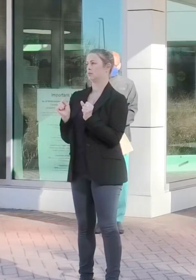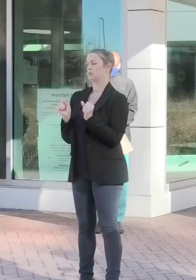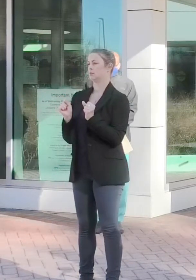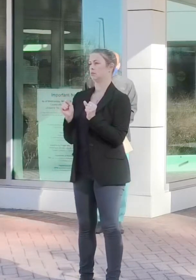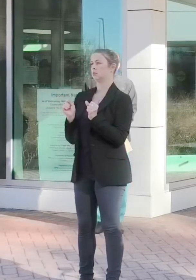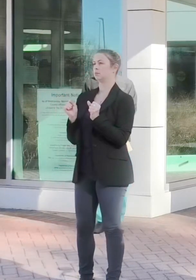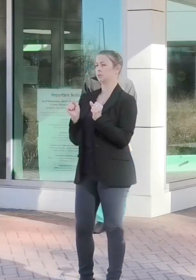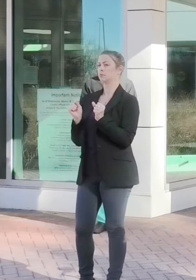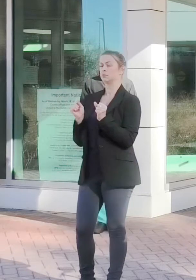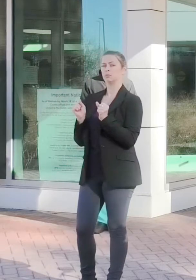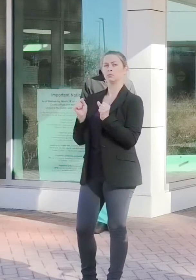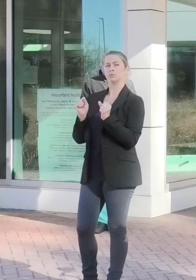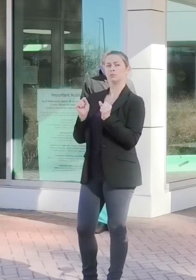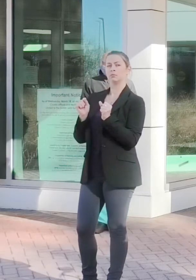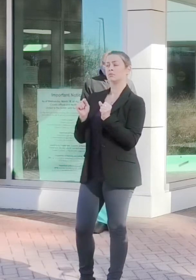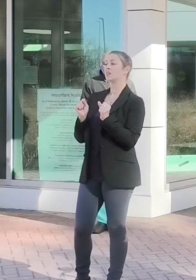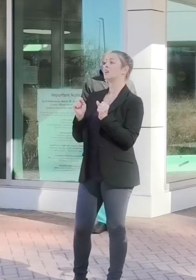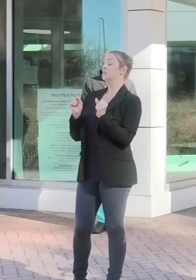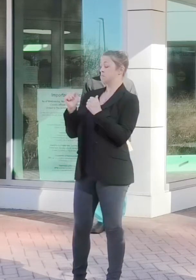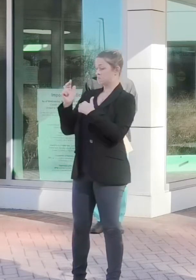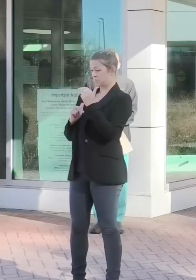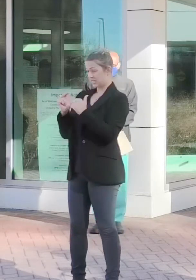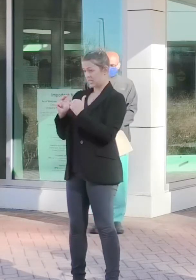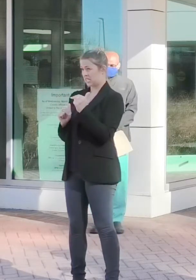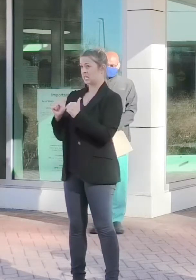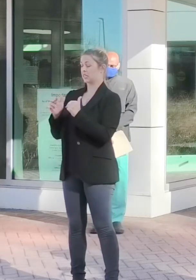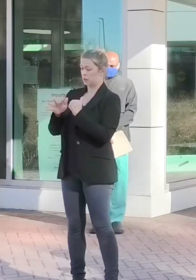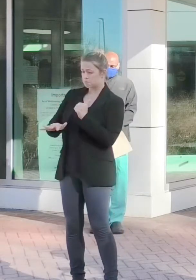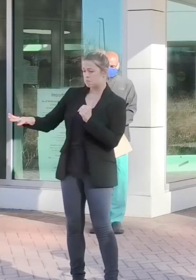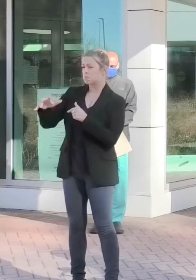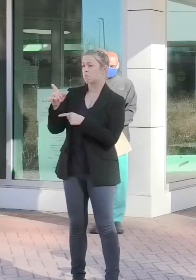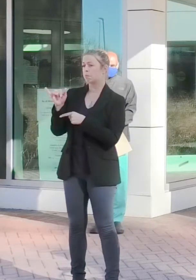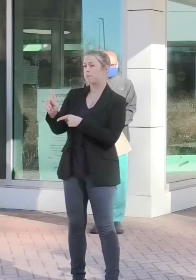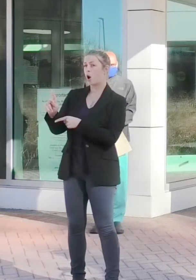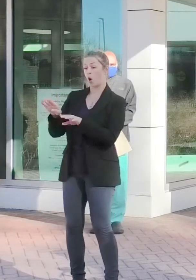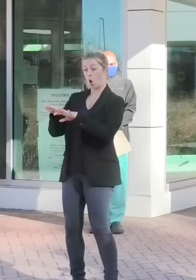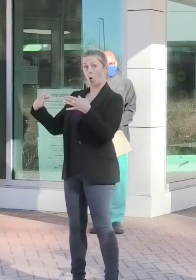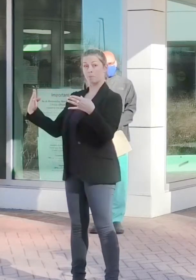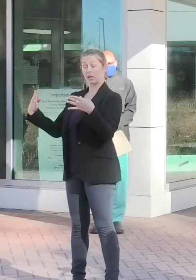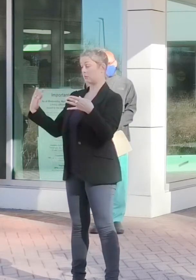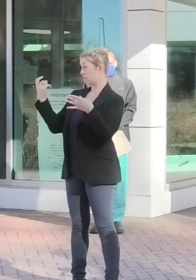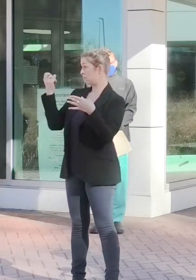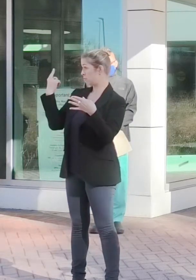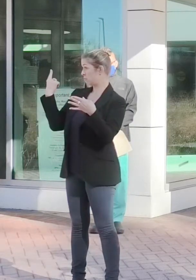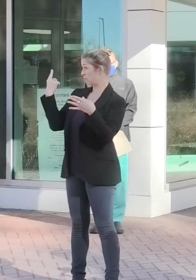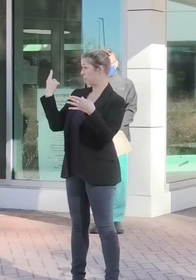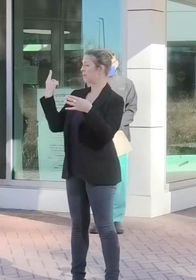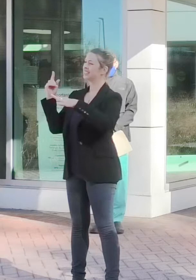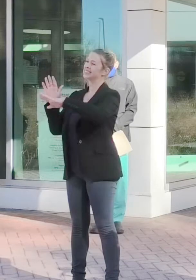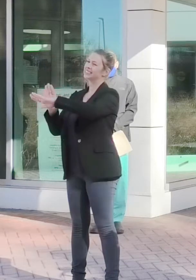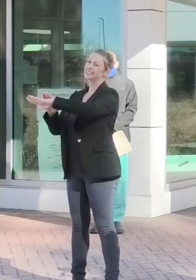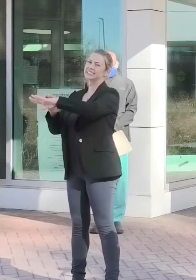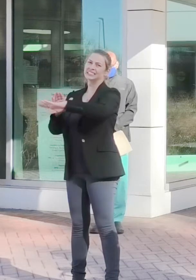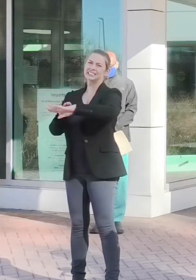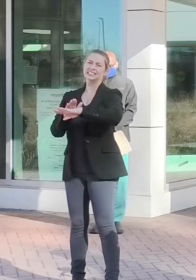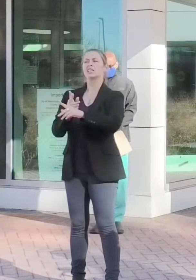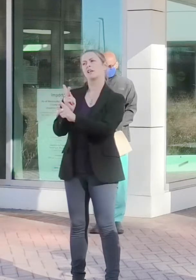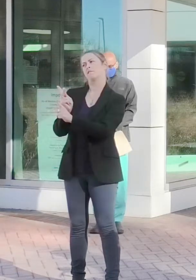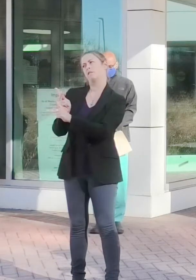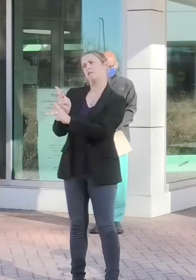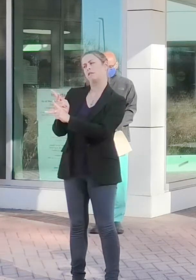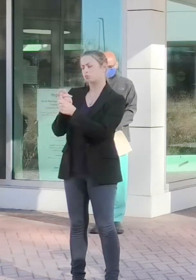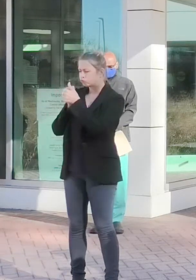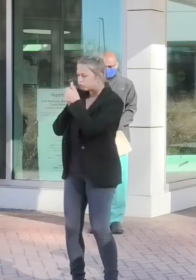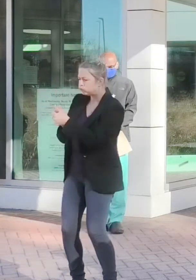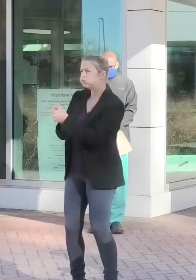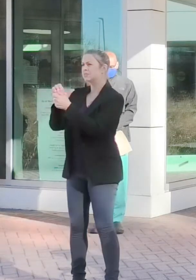As our parks, facilities, and programs remain open, I strongly encourage you to use personal responsibility and comply with the